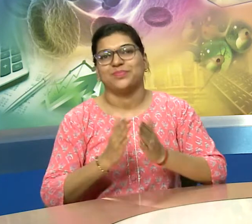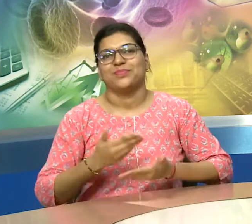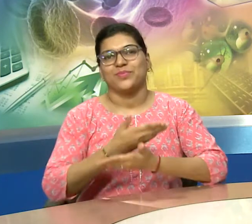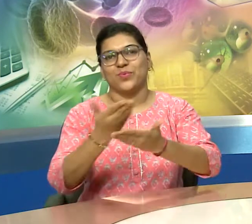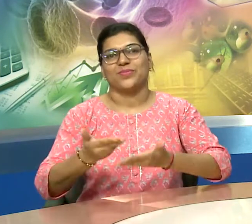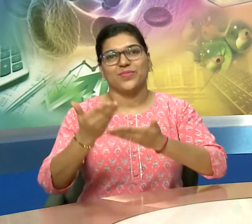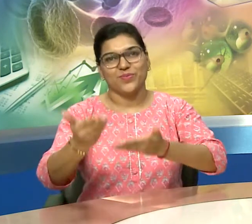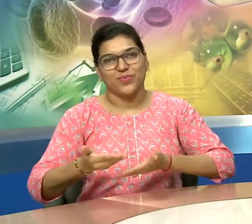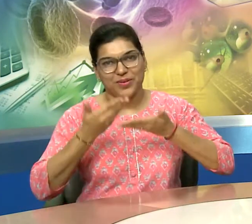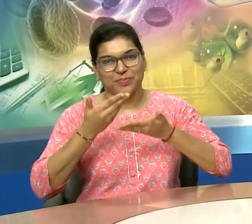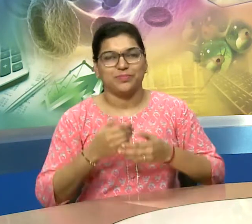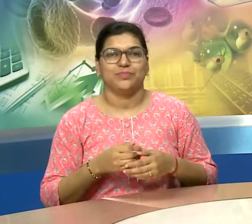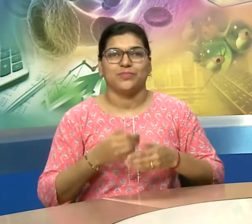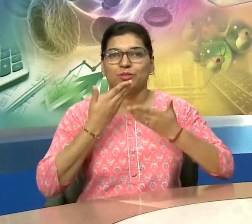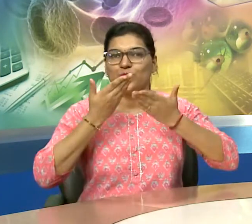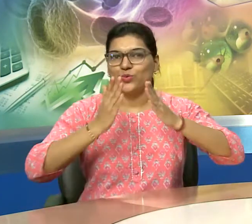Namaskar. Welcome you all